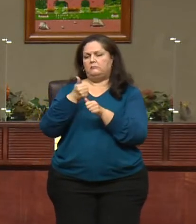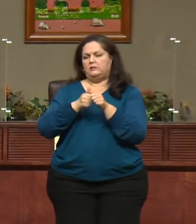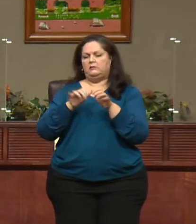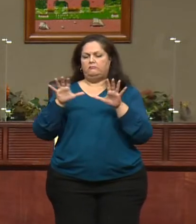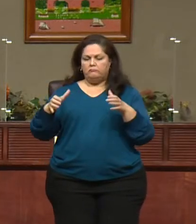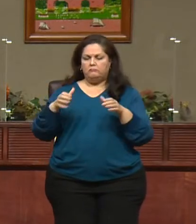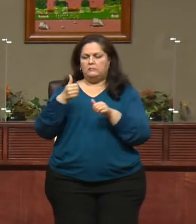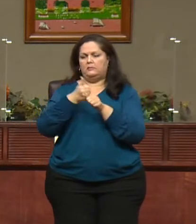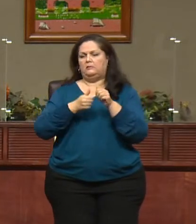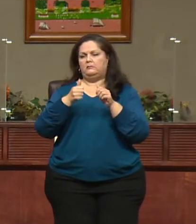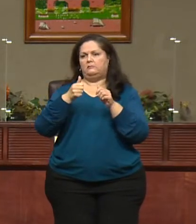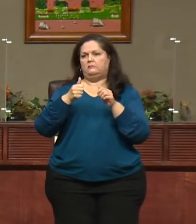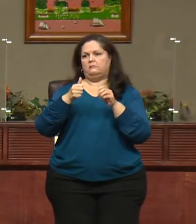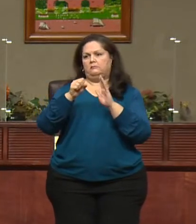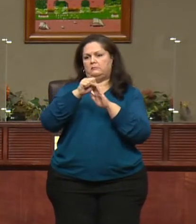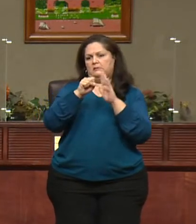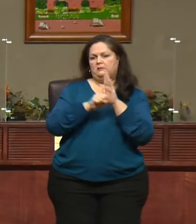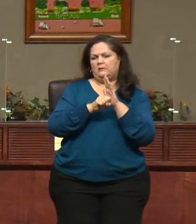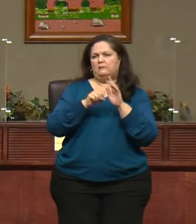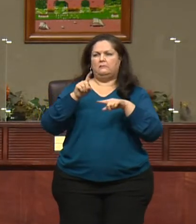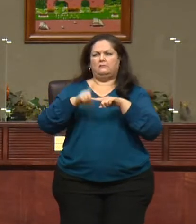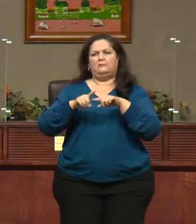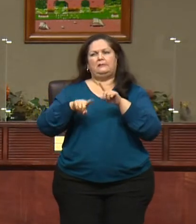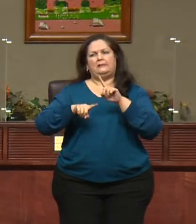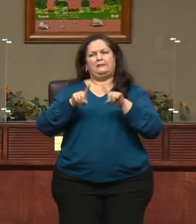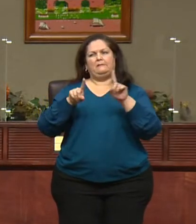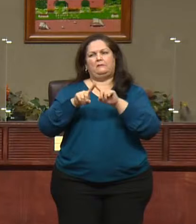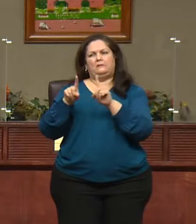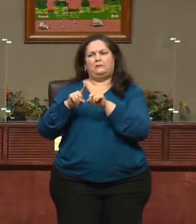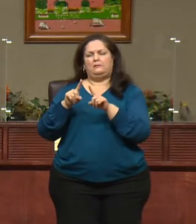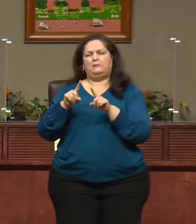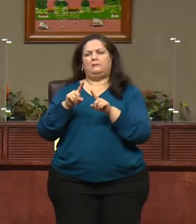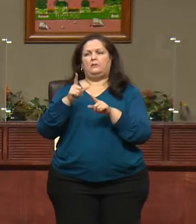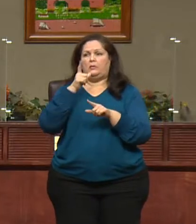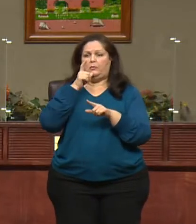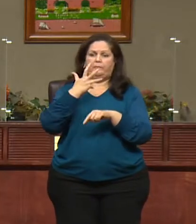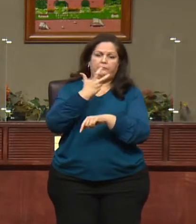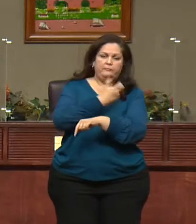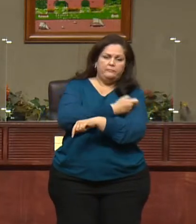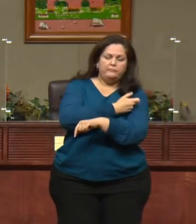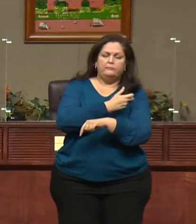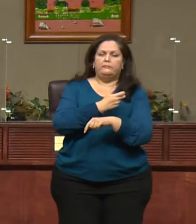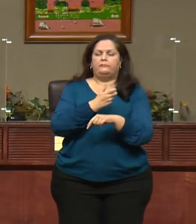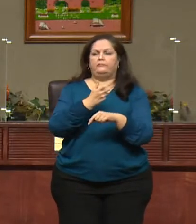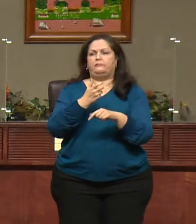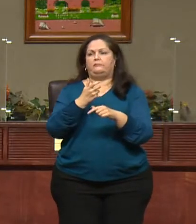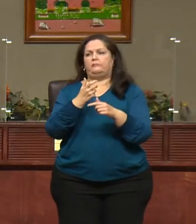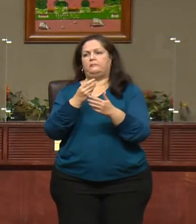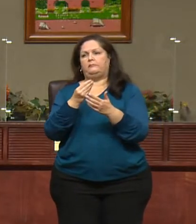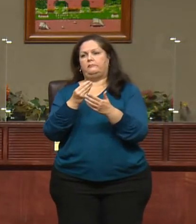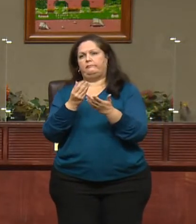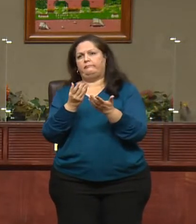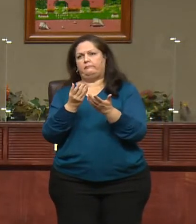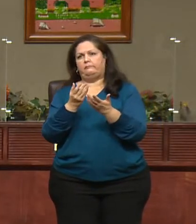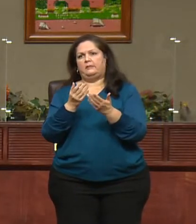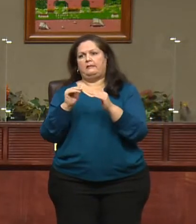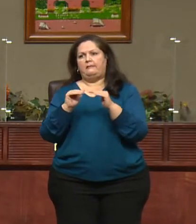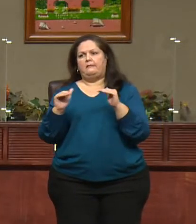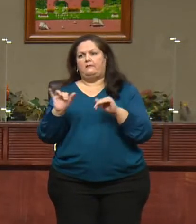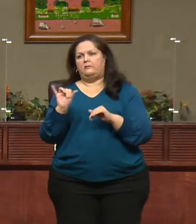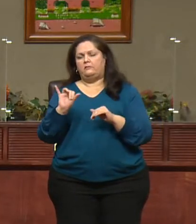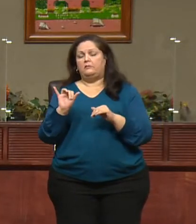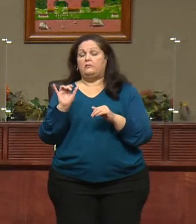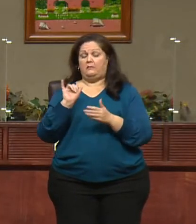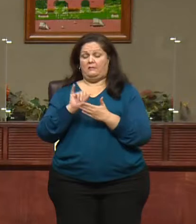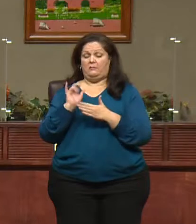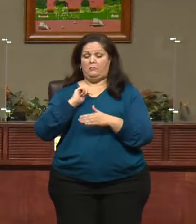different. It depends on socioeconomics and who get vaccinated. That's why the mayor and our